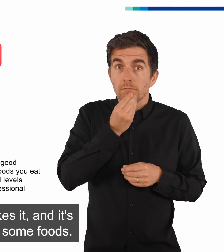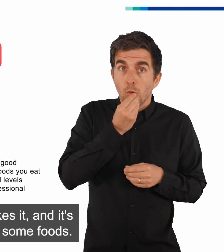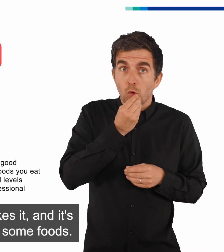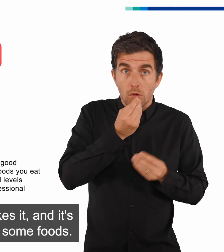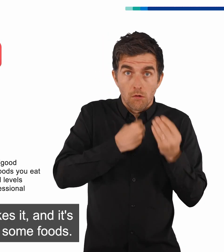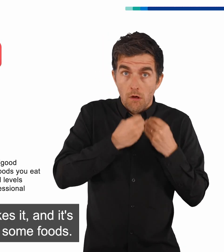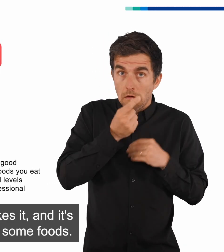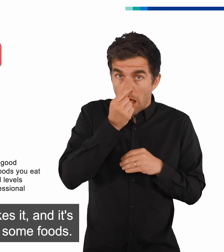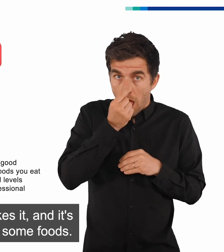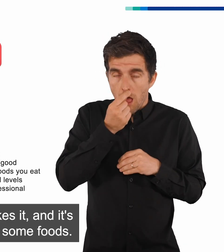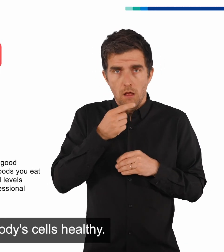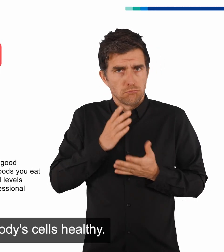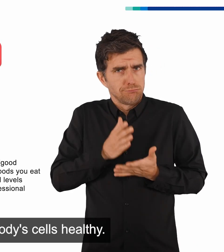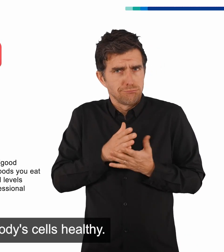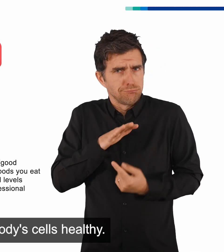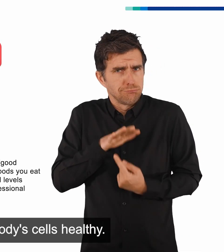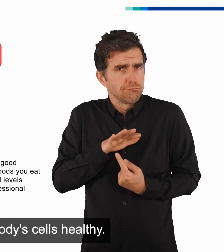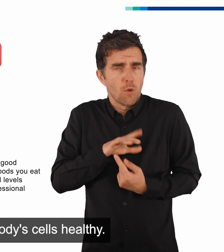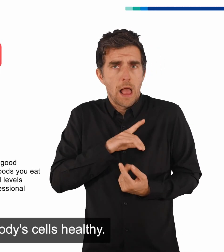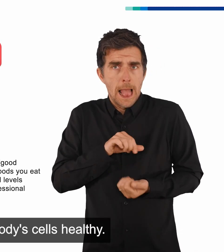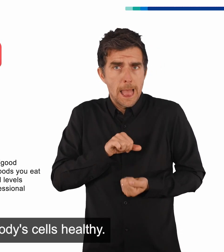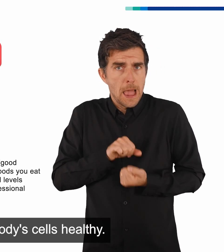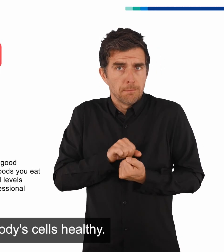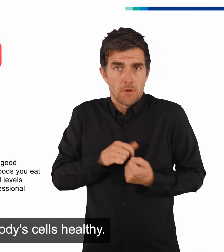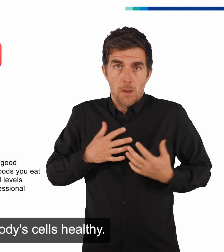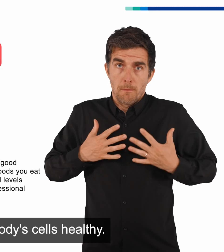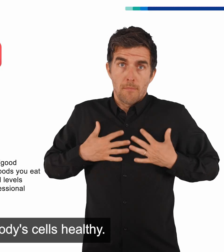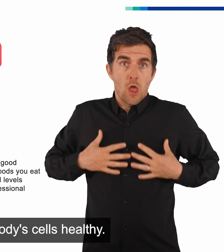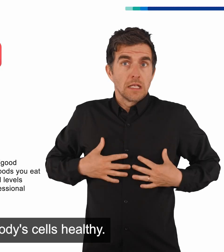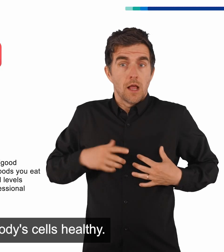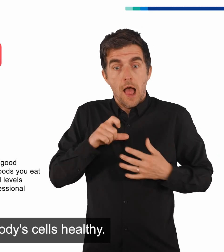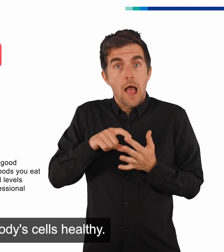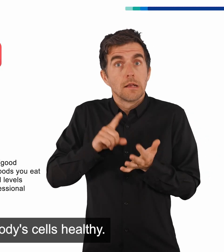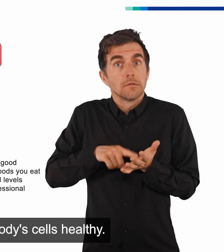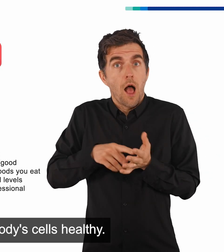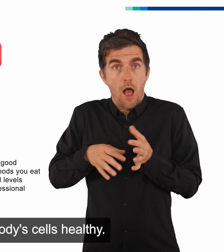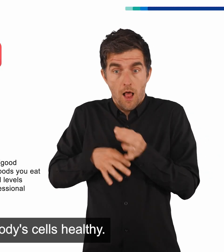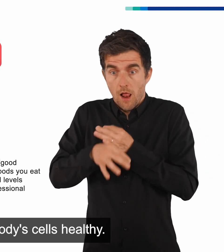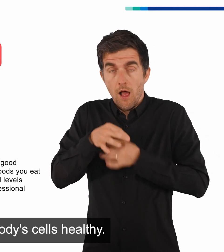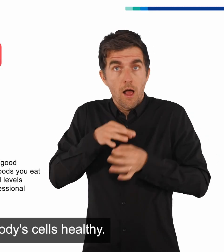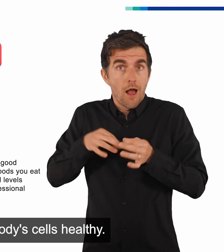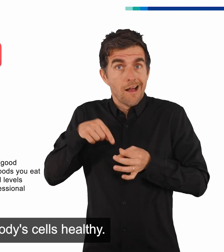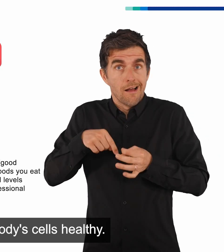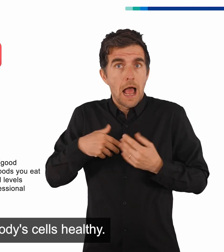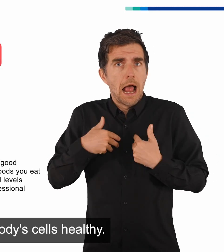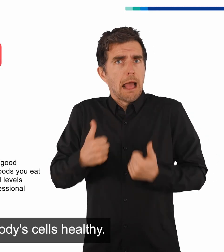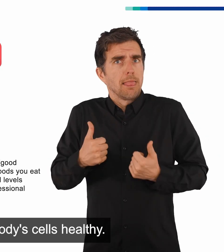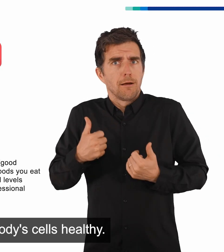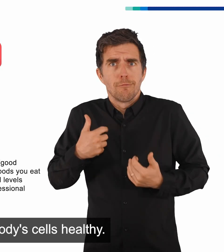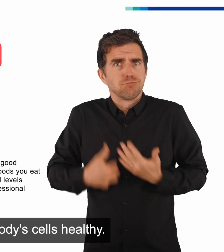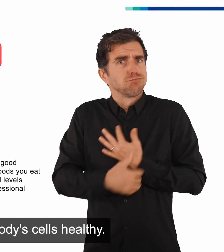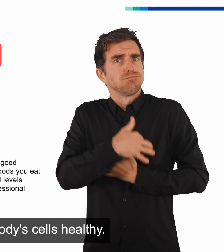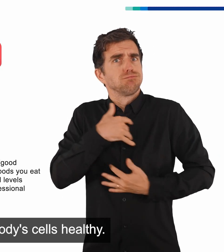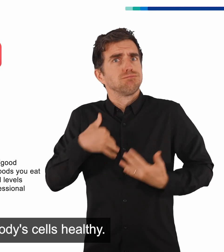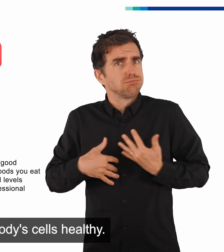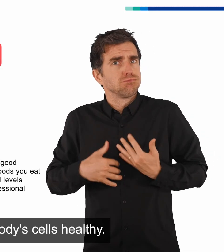dementia. It can lead to fatty deposits in your arteries, making it harder for blood to flow. There are a number of ways